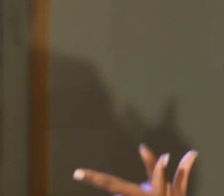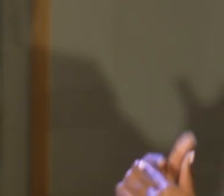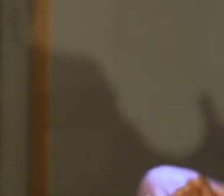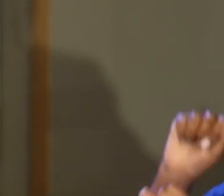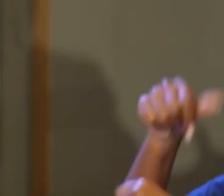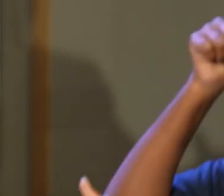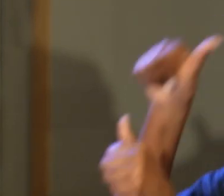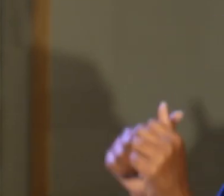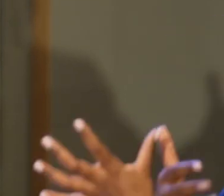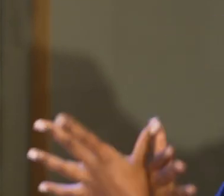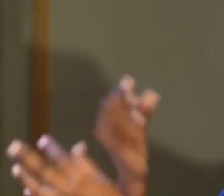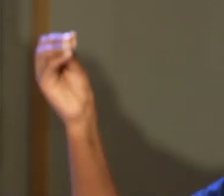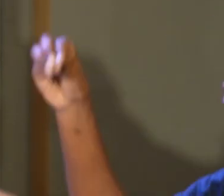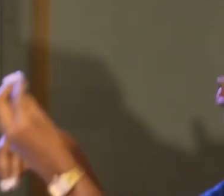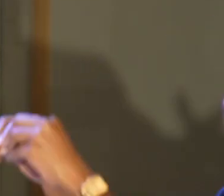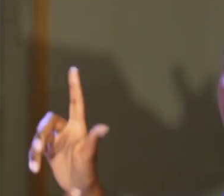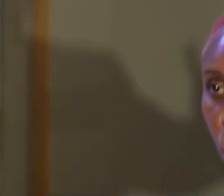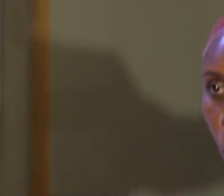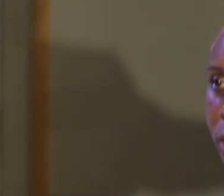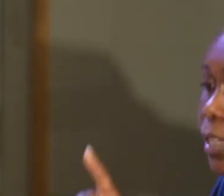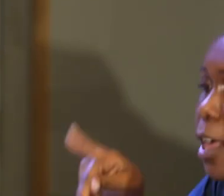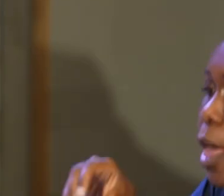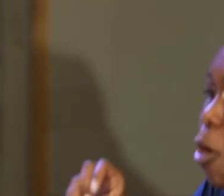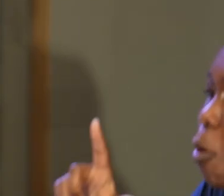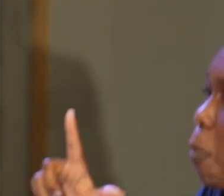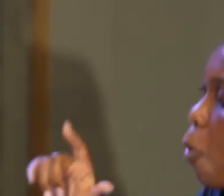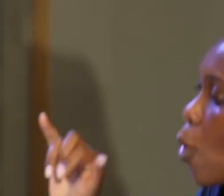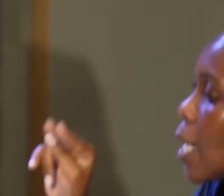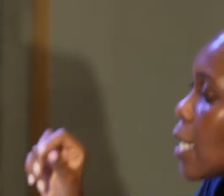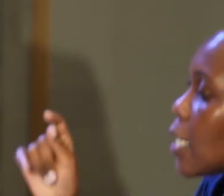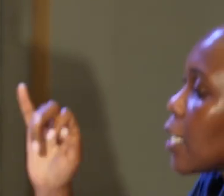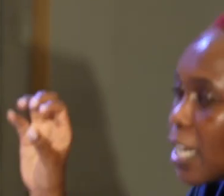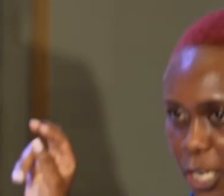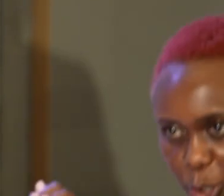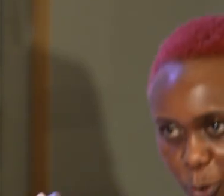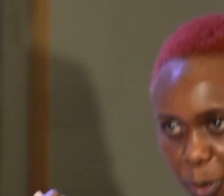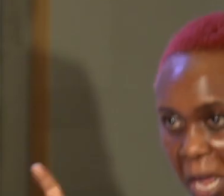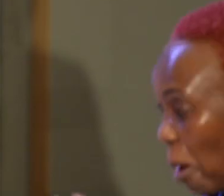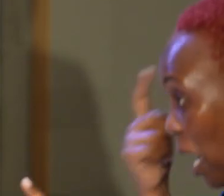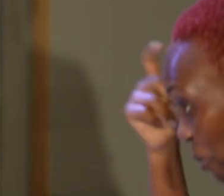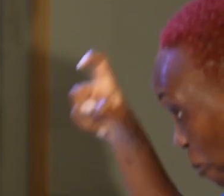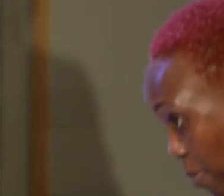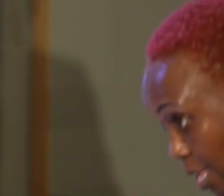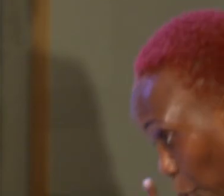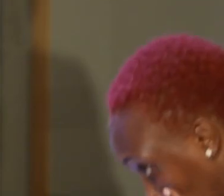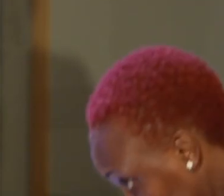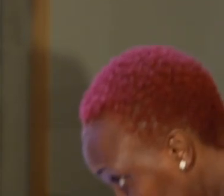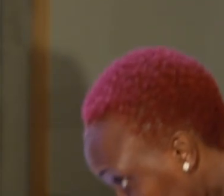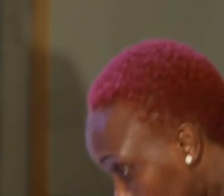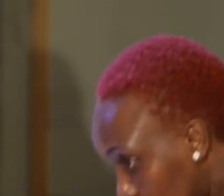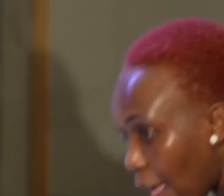which contributed to the pollination of all these things. No. But for the bee, we can directly see the what? The